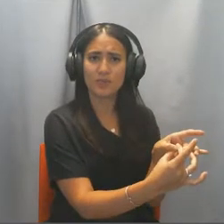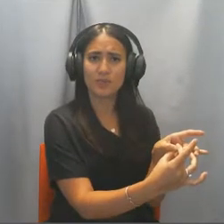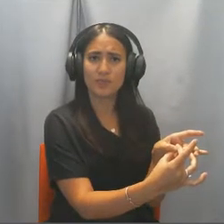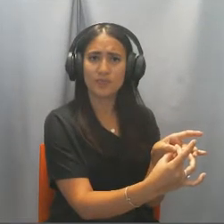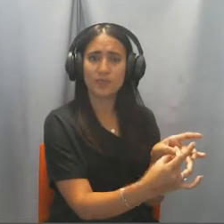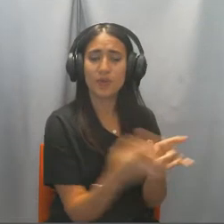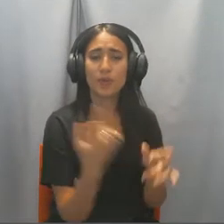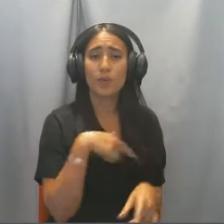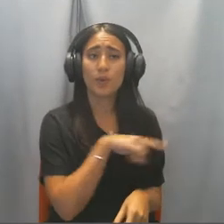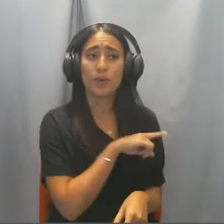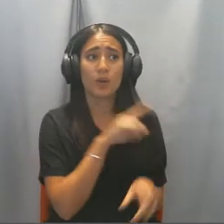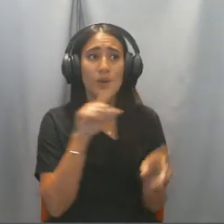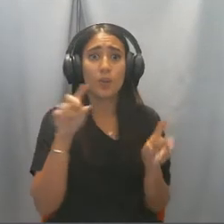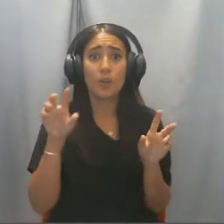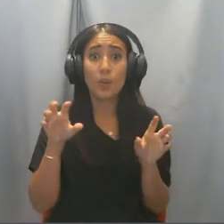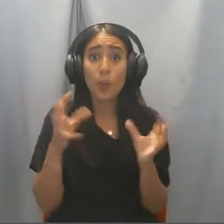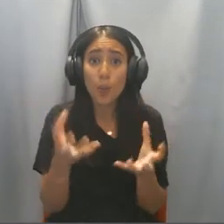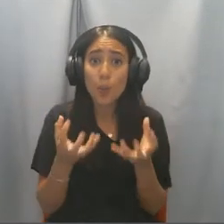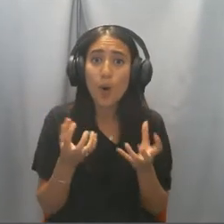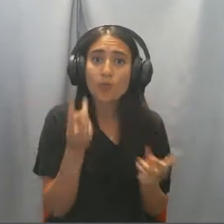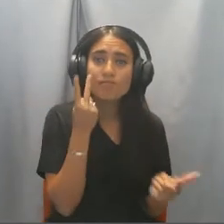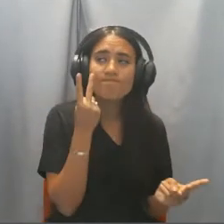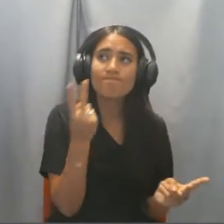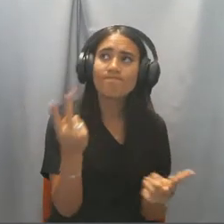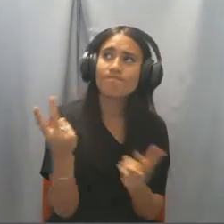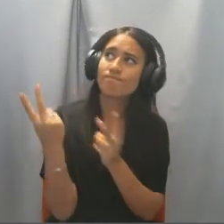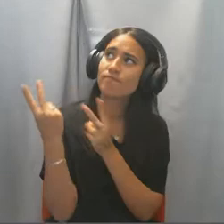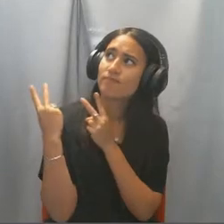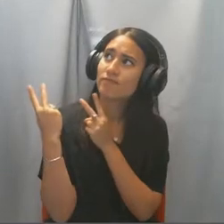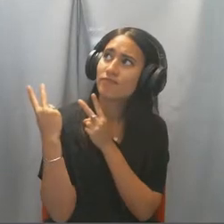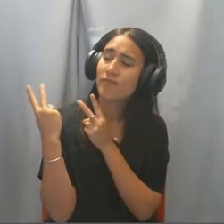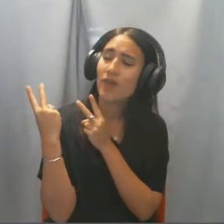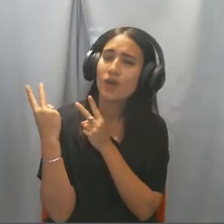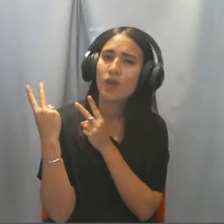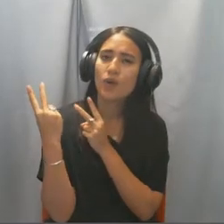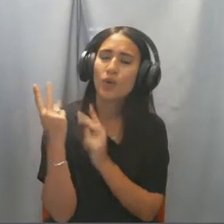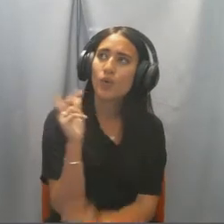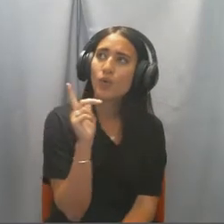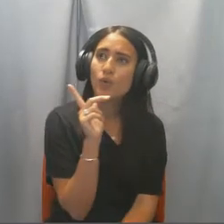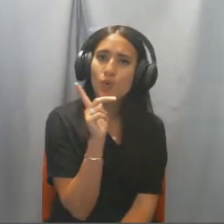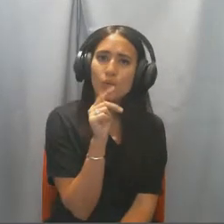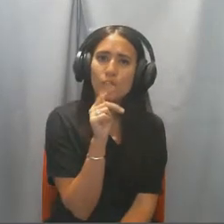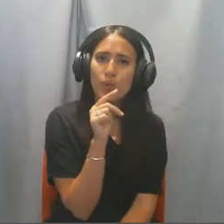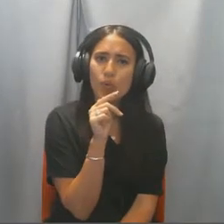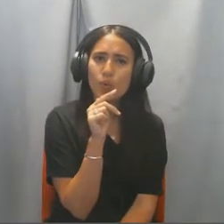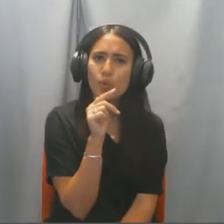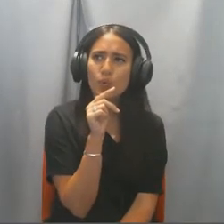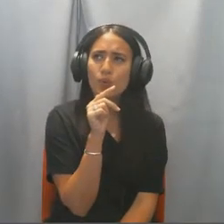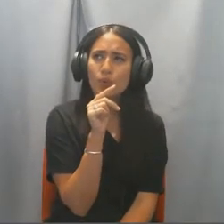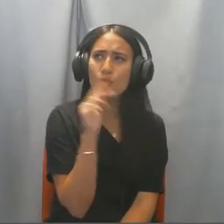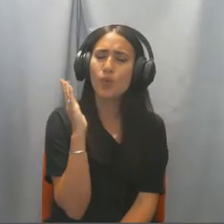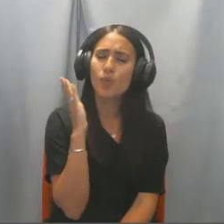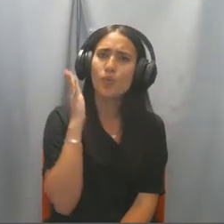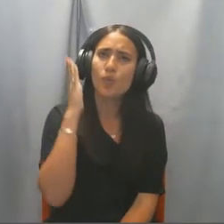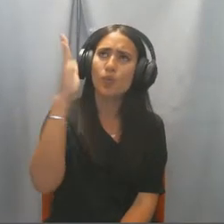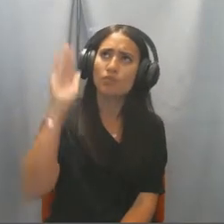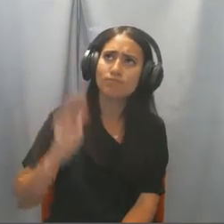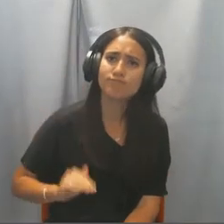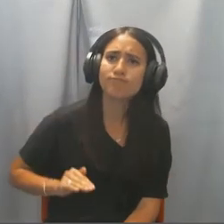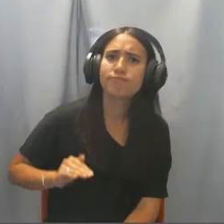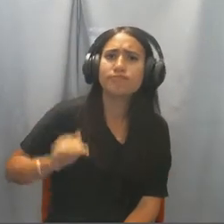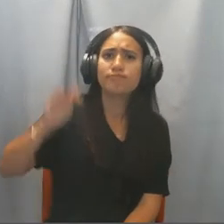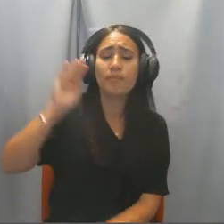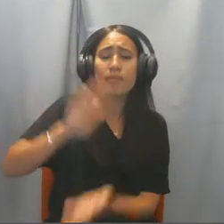at midlife and to see if we could predict who was going to grow into a happy, healthy octogenarian and who